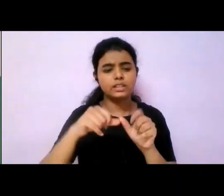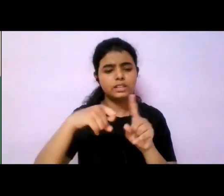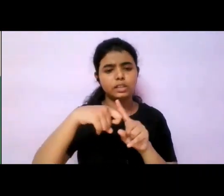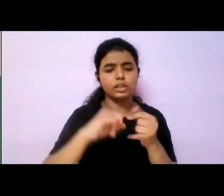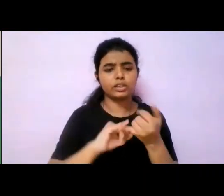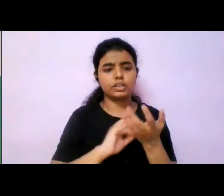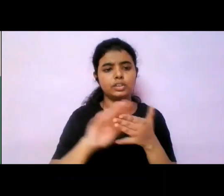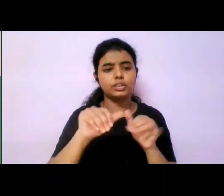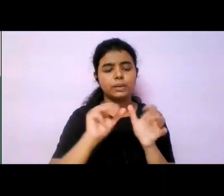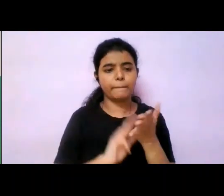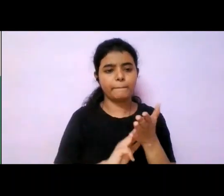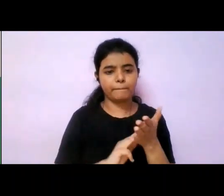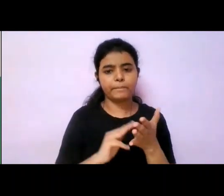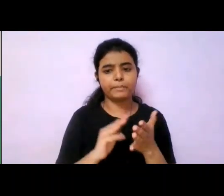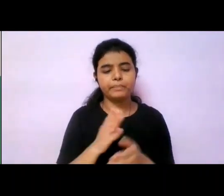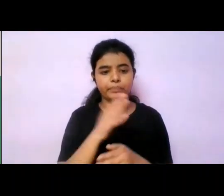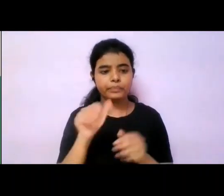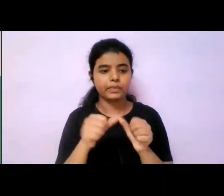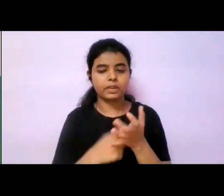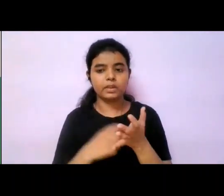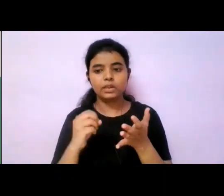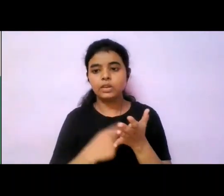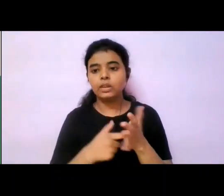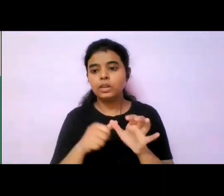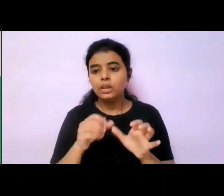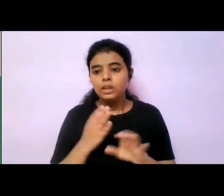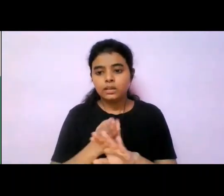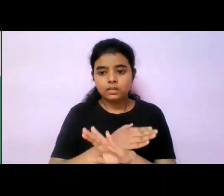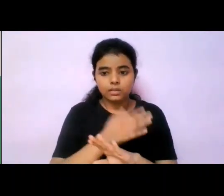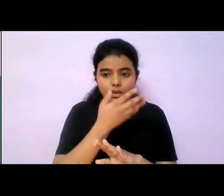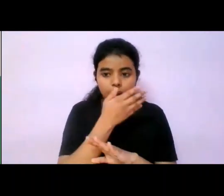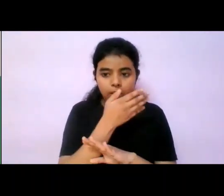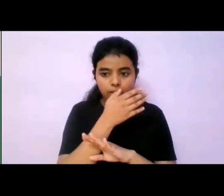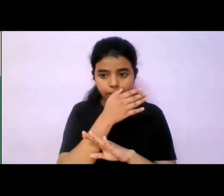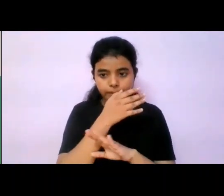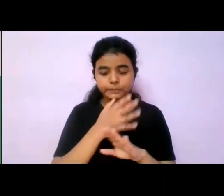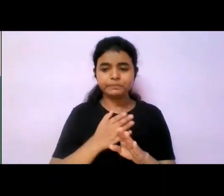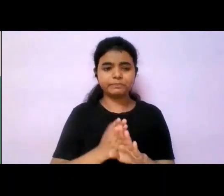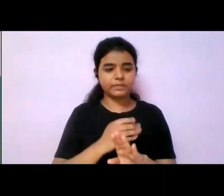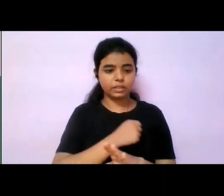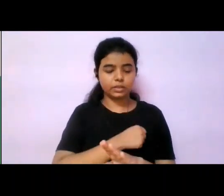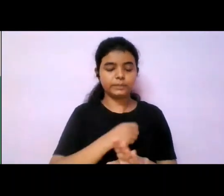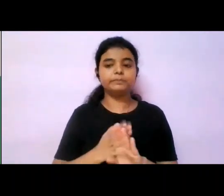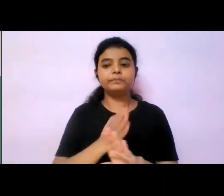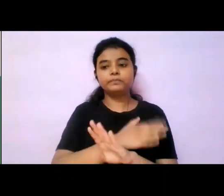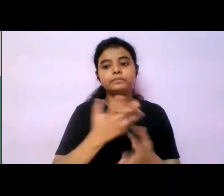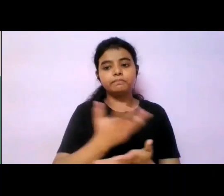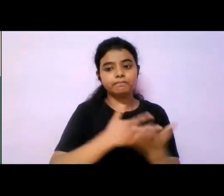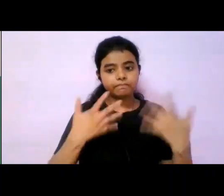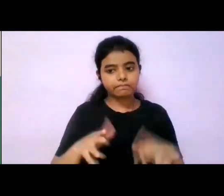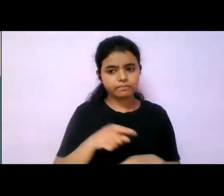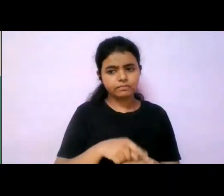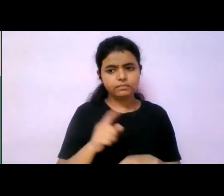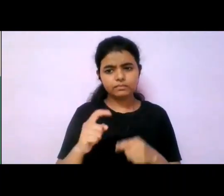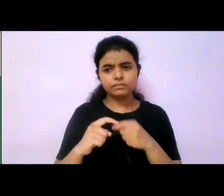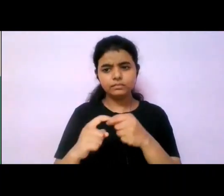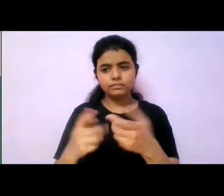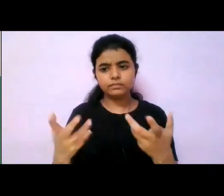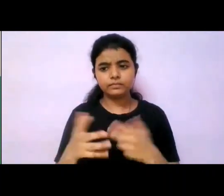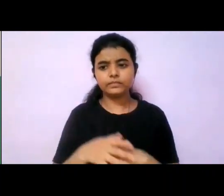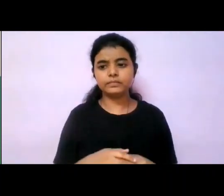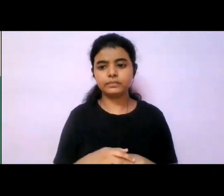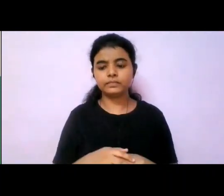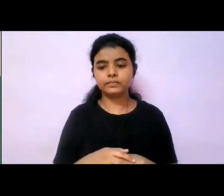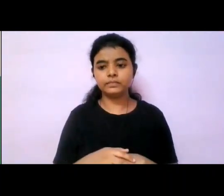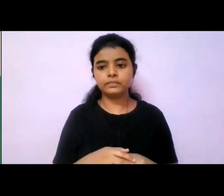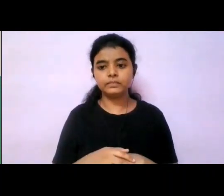they relate to some of the discussion we were having earlier. So the first question is, to what extent are the disabled influenced by objects